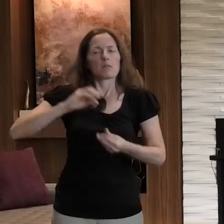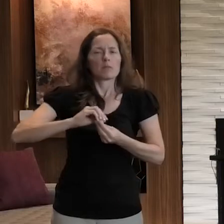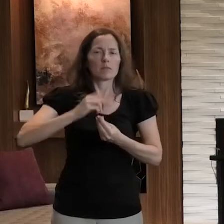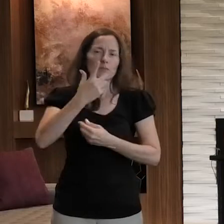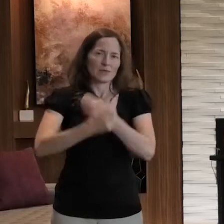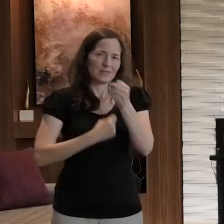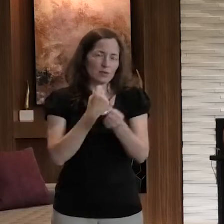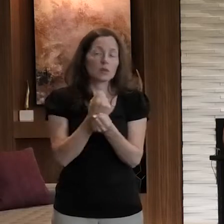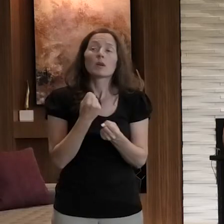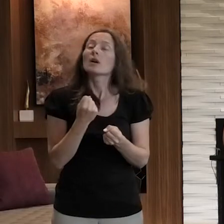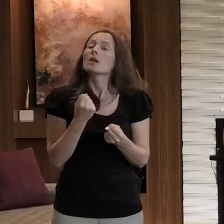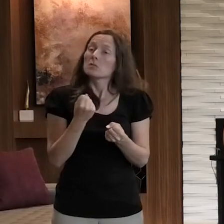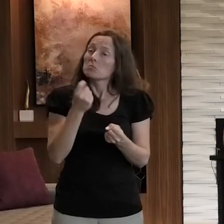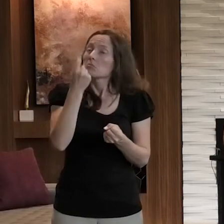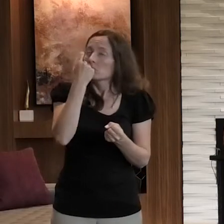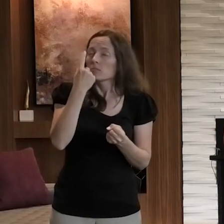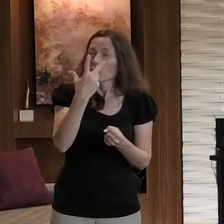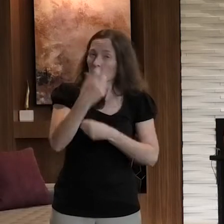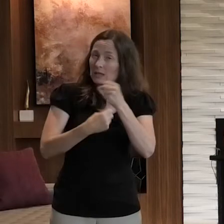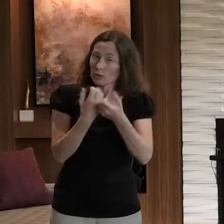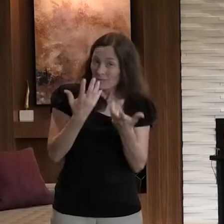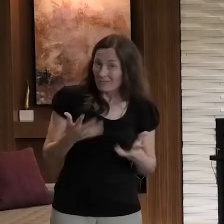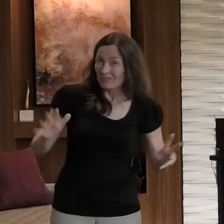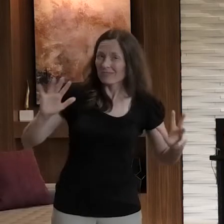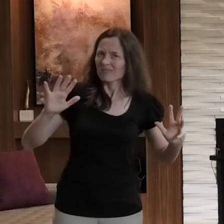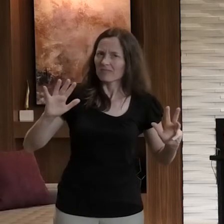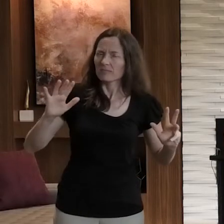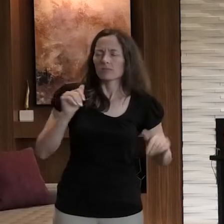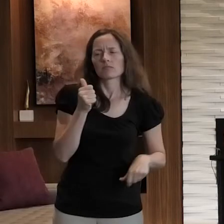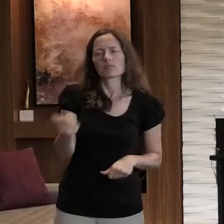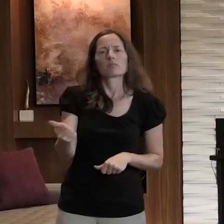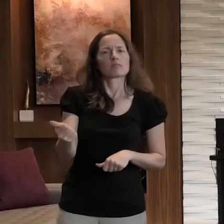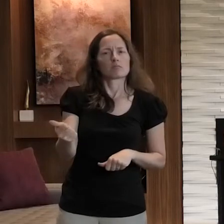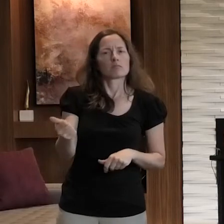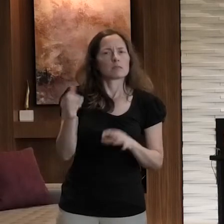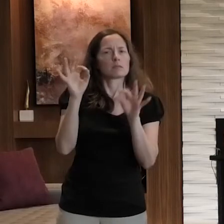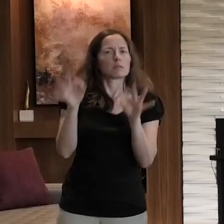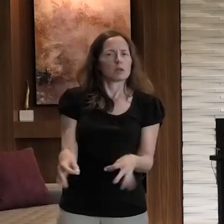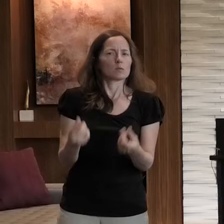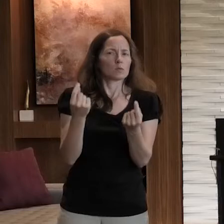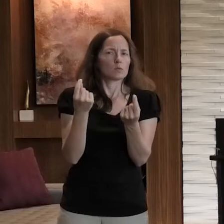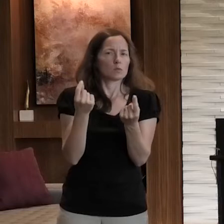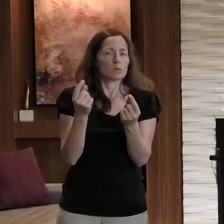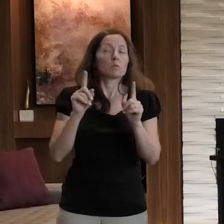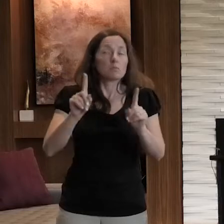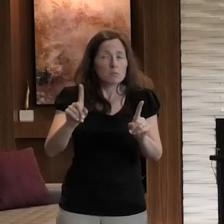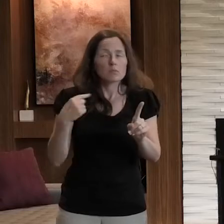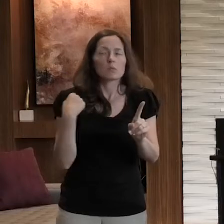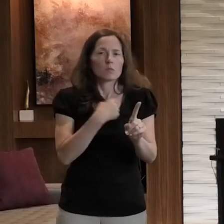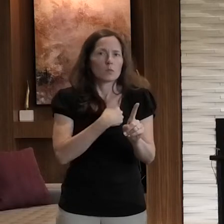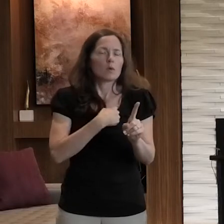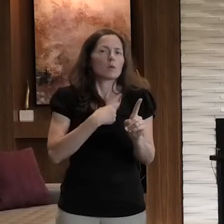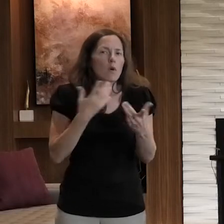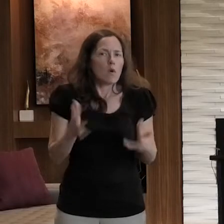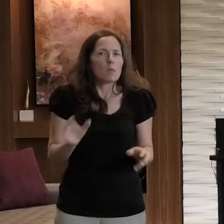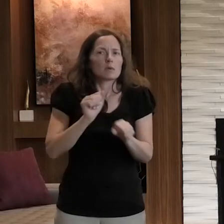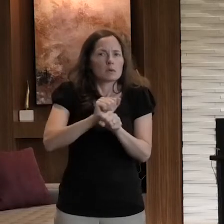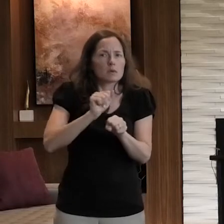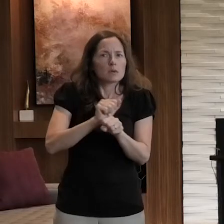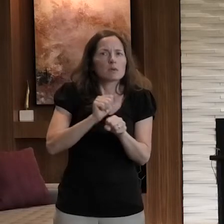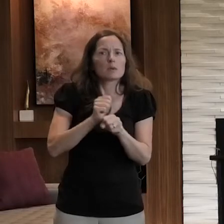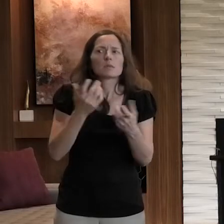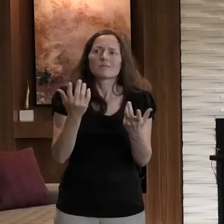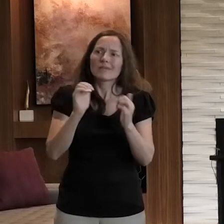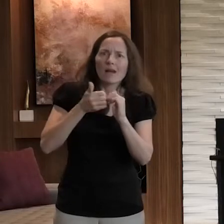At the end of 3 years, they're on their own, but we are working with the Department of Housing and Community Development to offer housing counseling